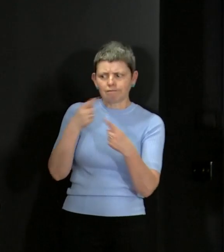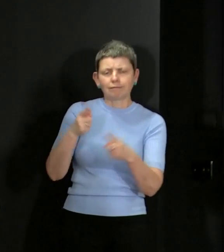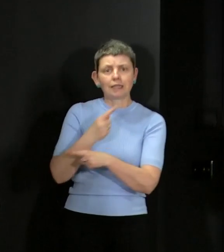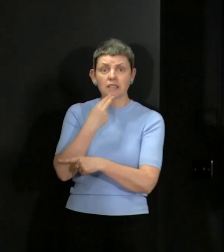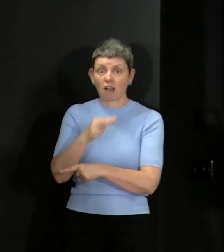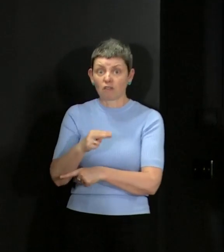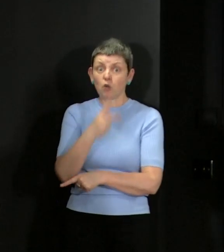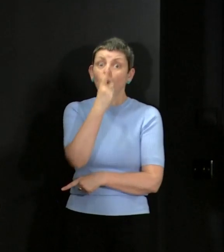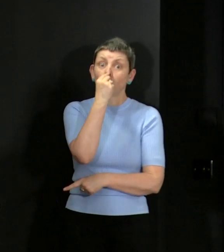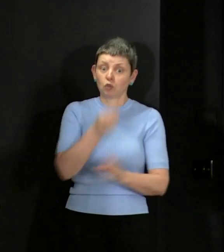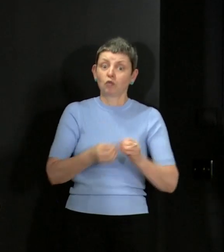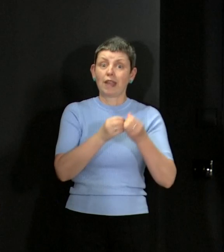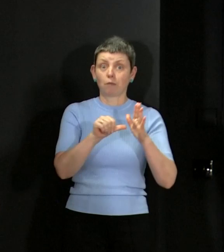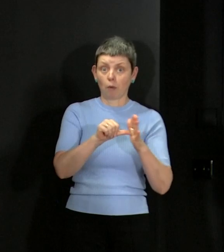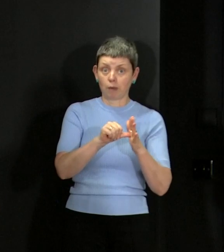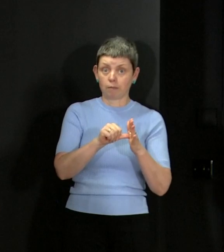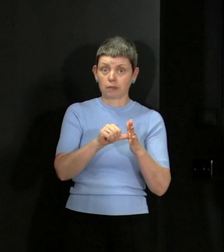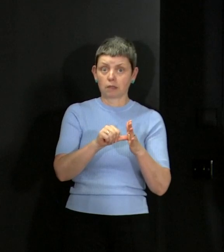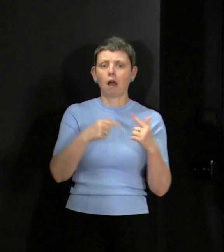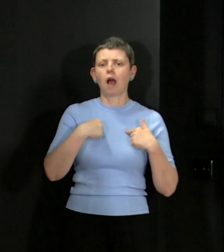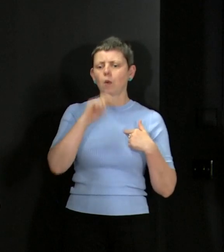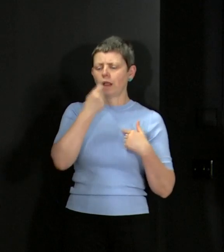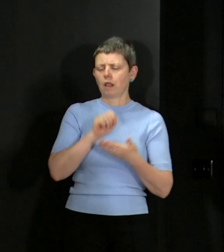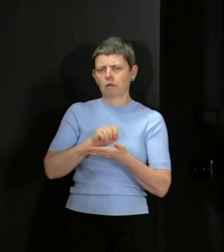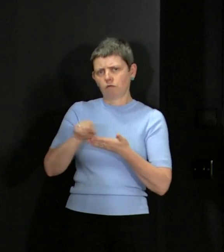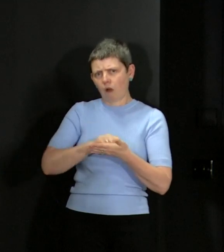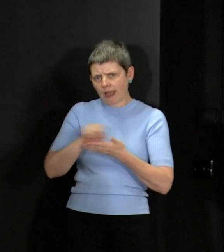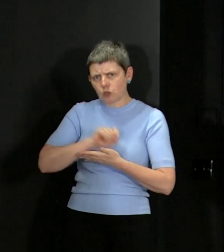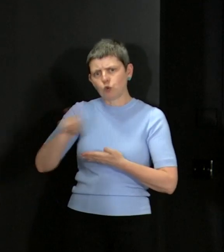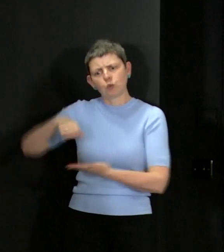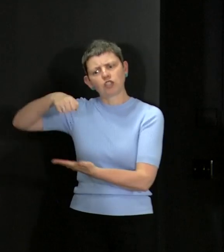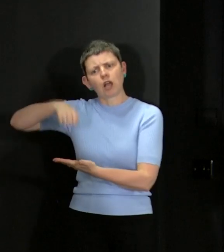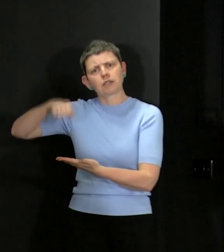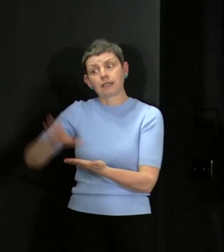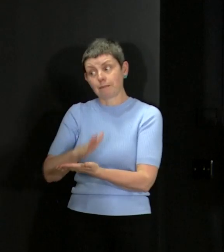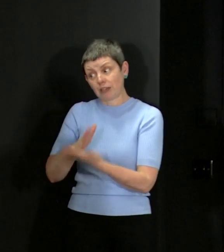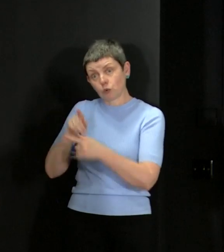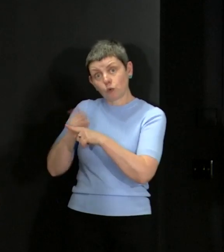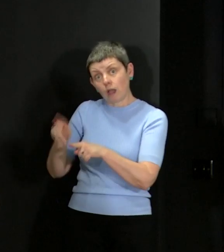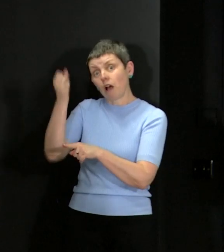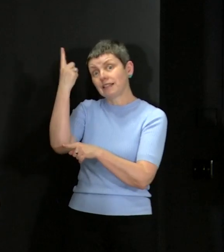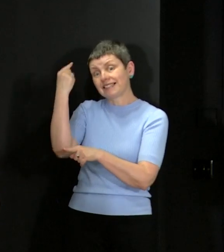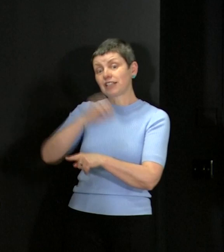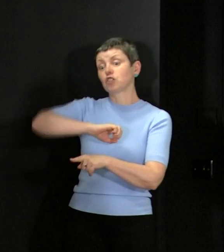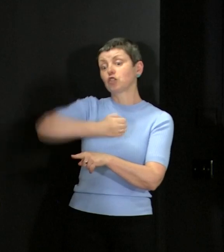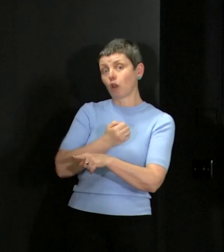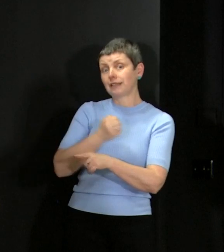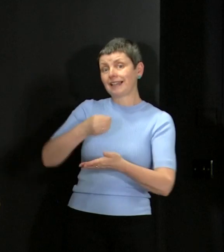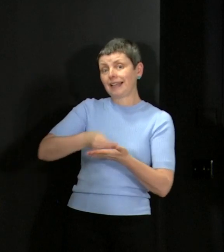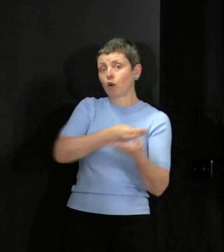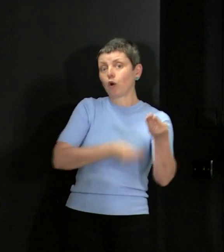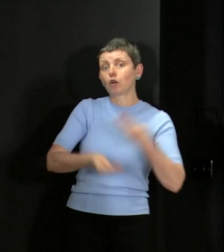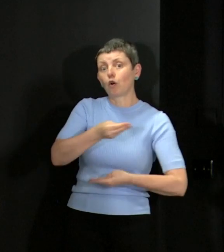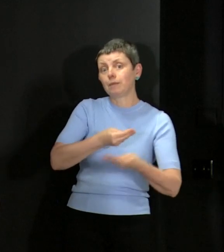some difficulties. And I will be writing to the Chancellor to make sure that he understands the needs of Scotland's economy, and particularly those areas,